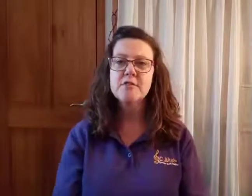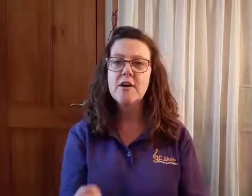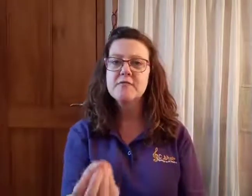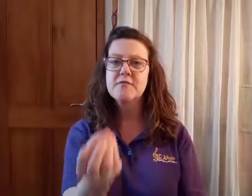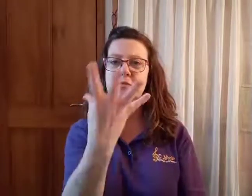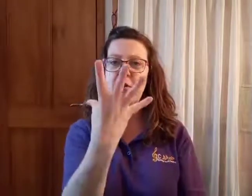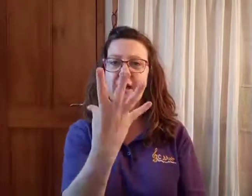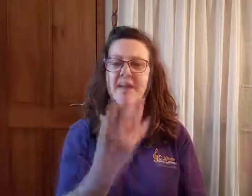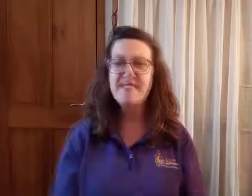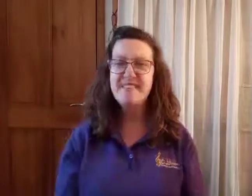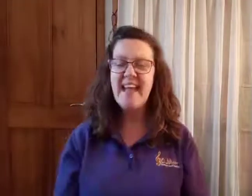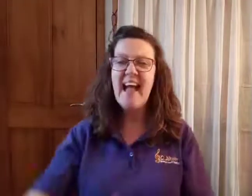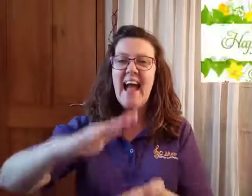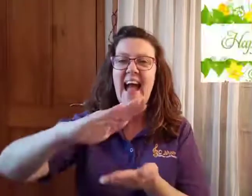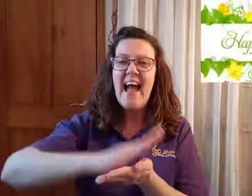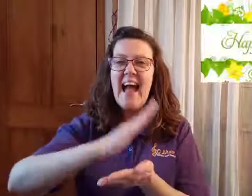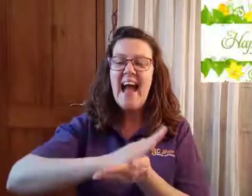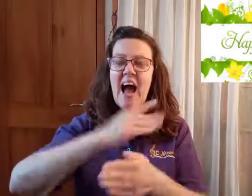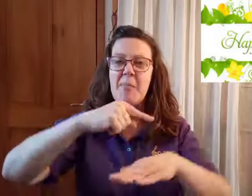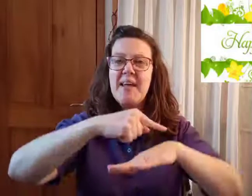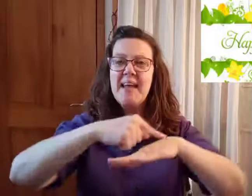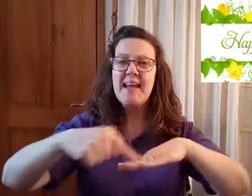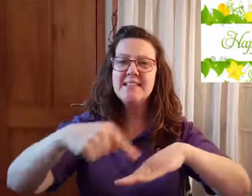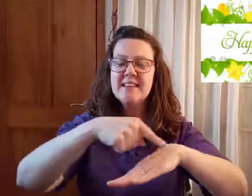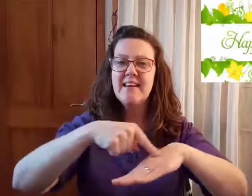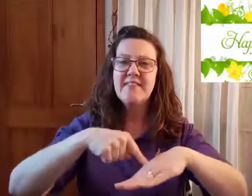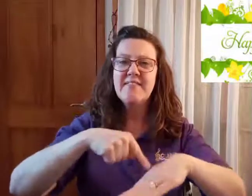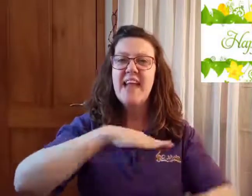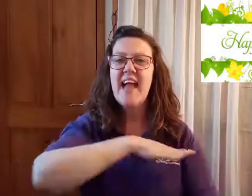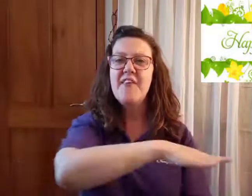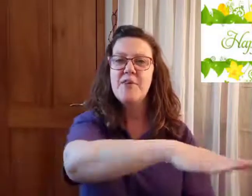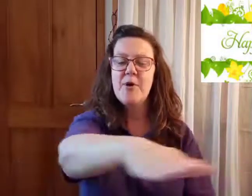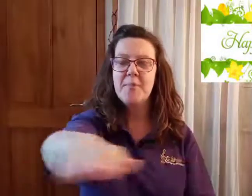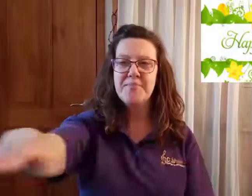signs of spring. Happy Easter, everyone.